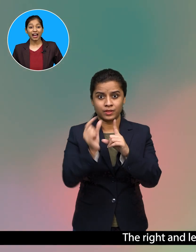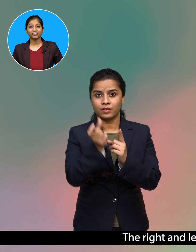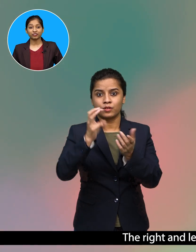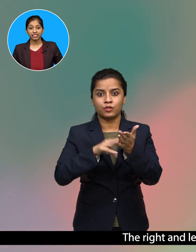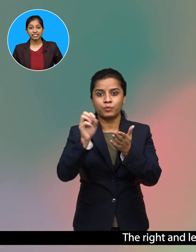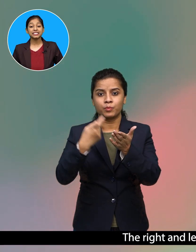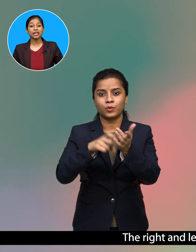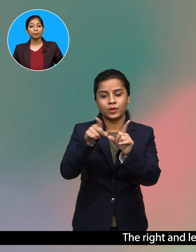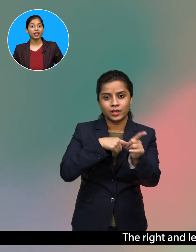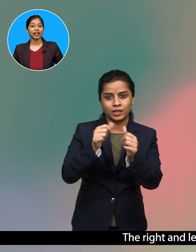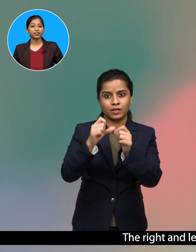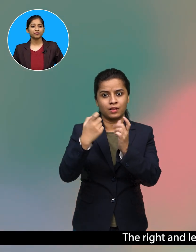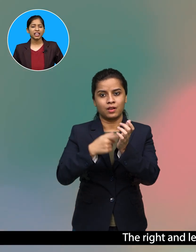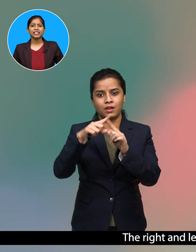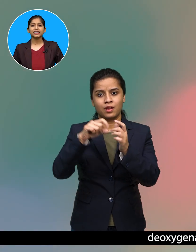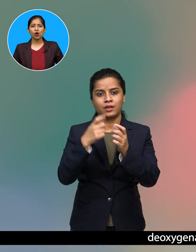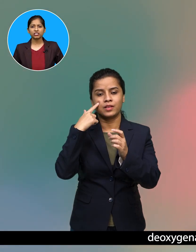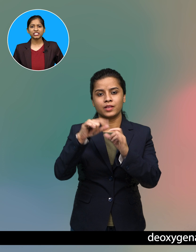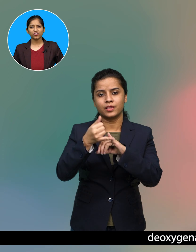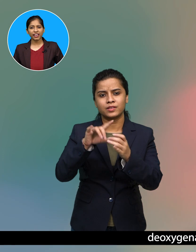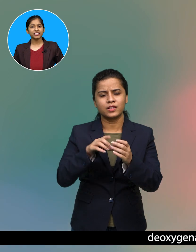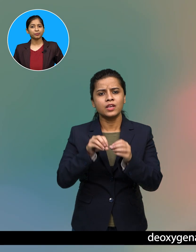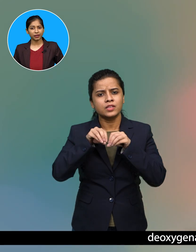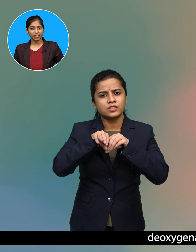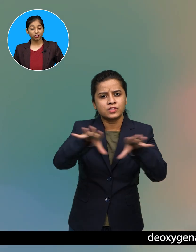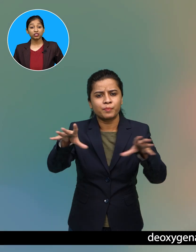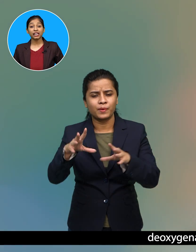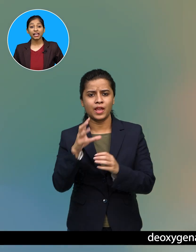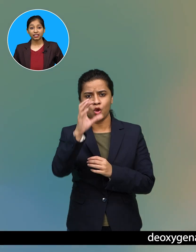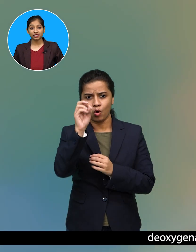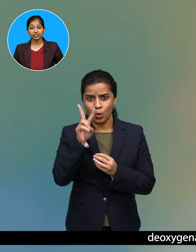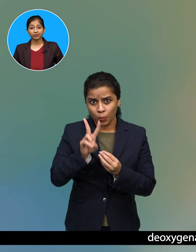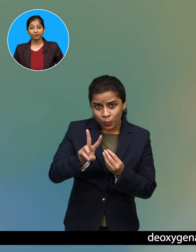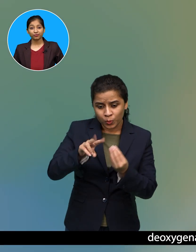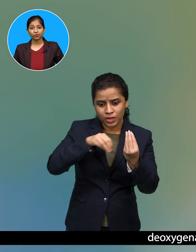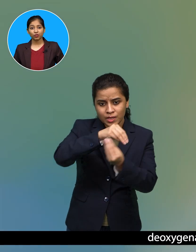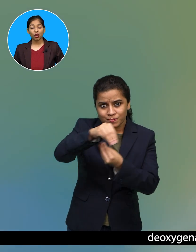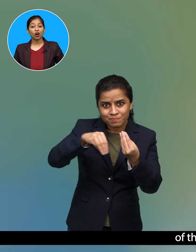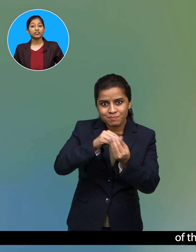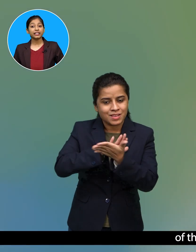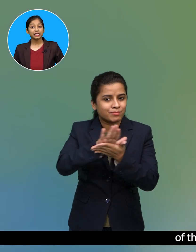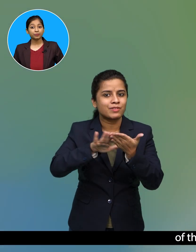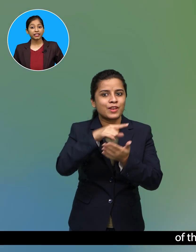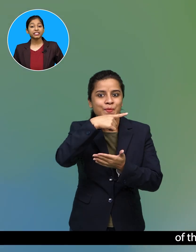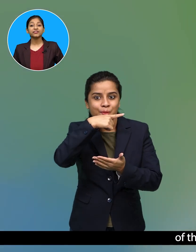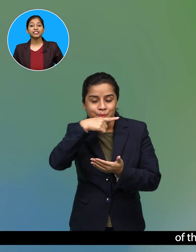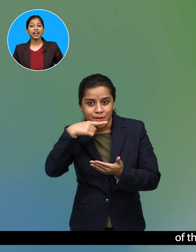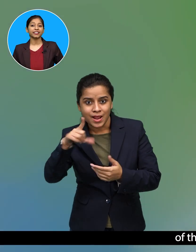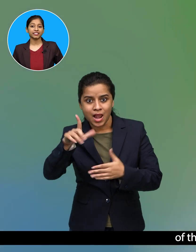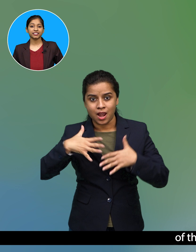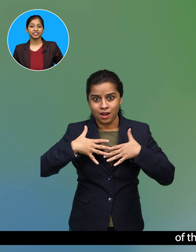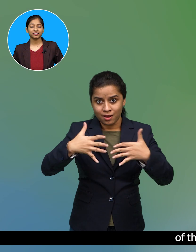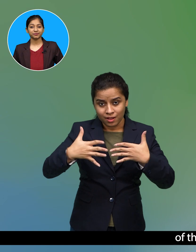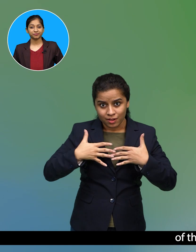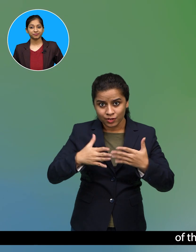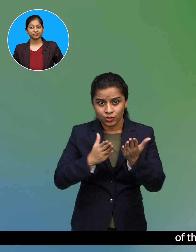pulmonary arteries supply deoxygenated blood to the lungs of the respective